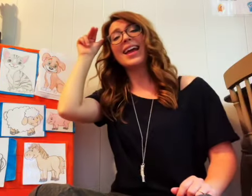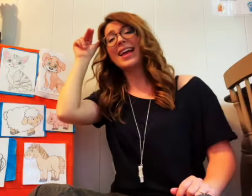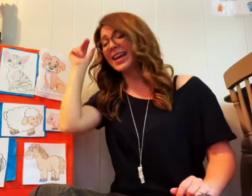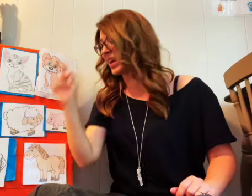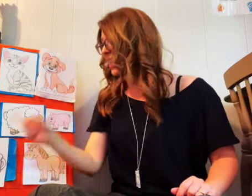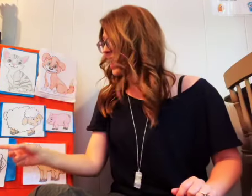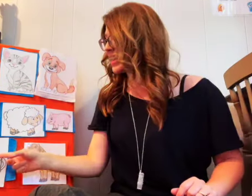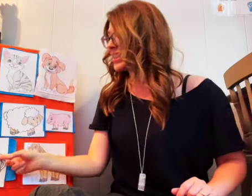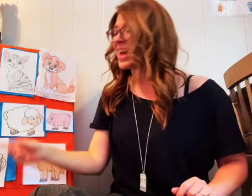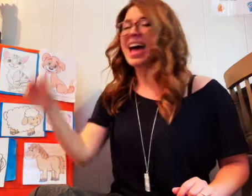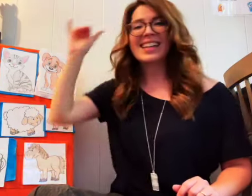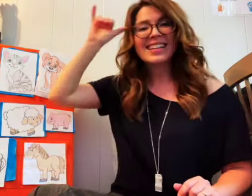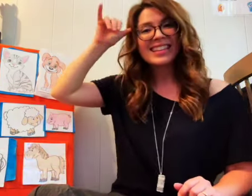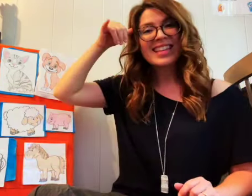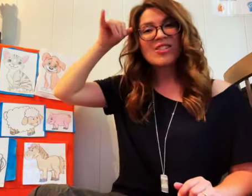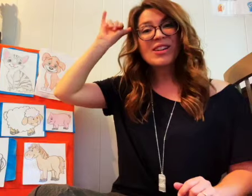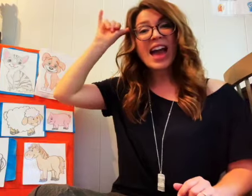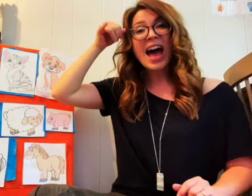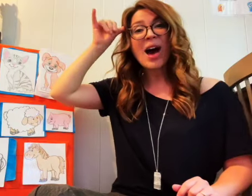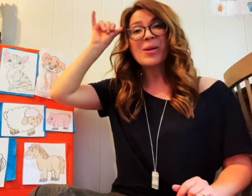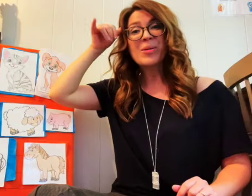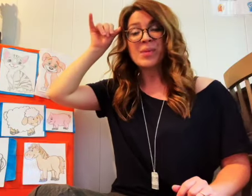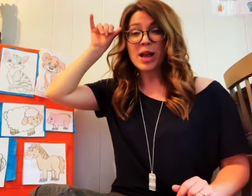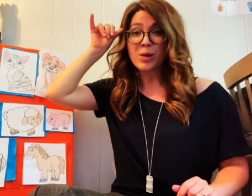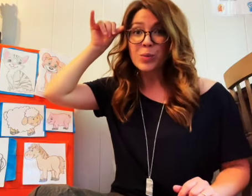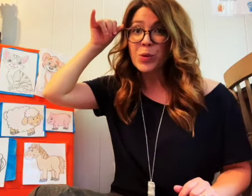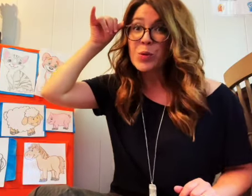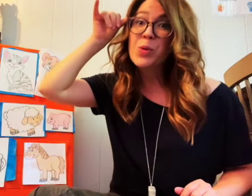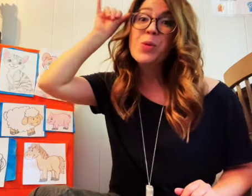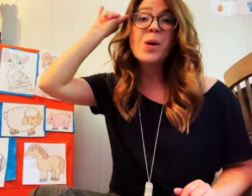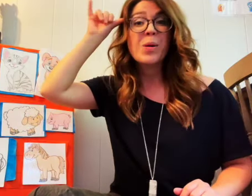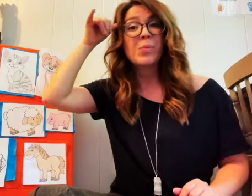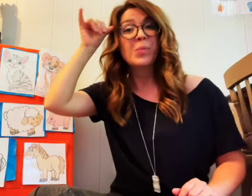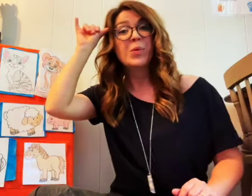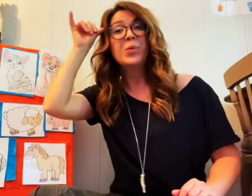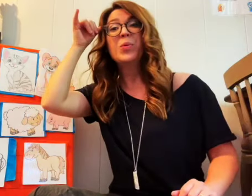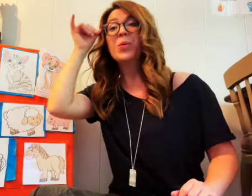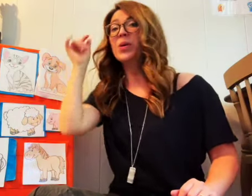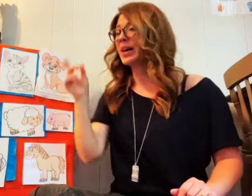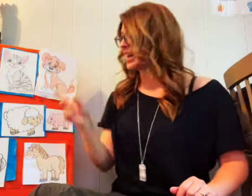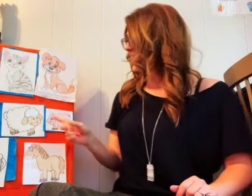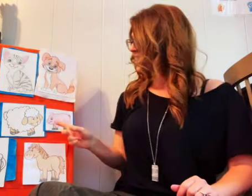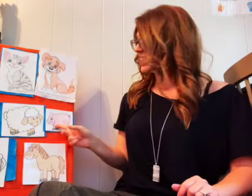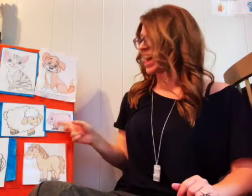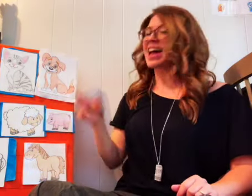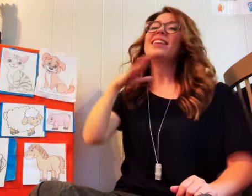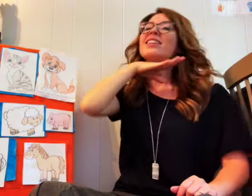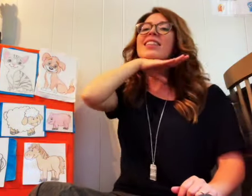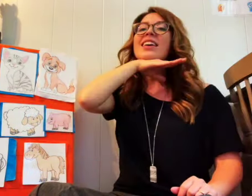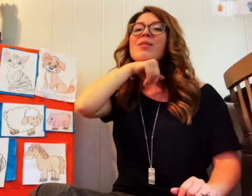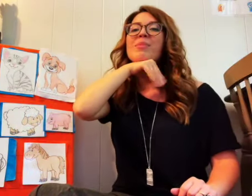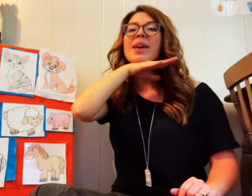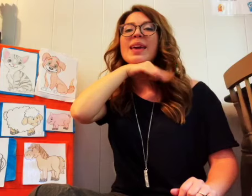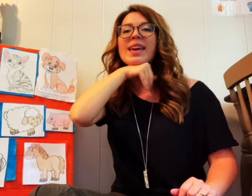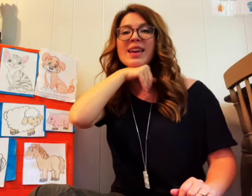neigh. That little cow went moo, moo. That little pig